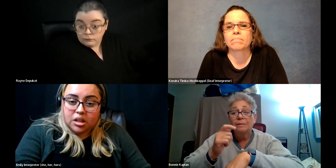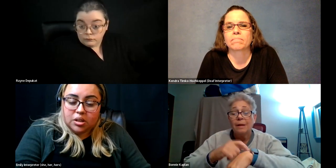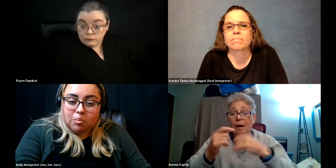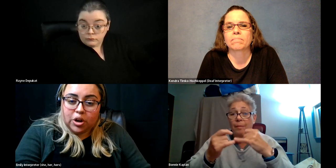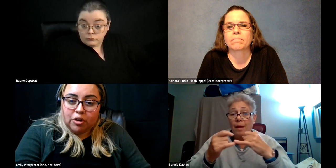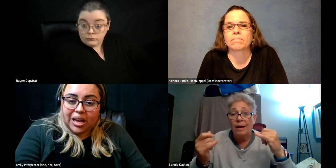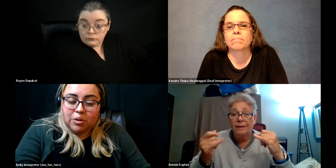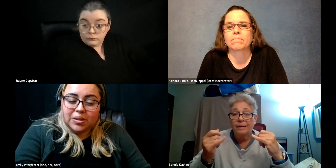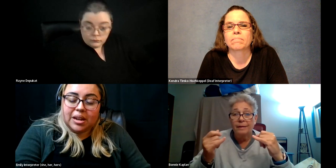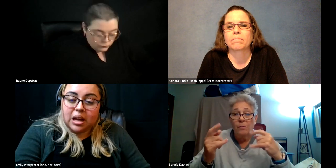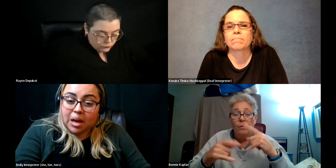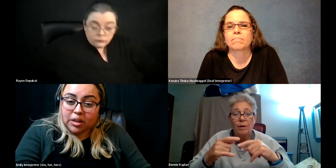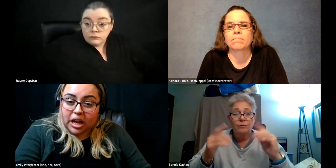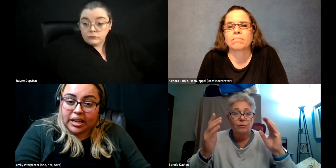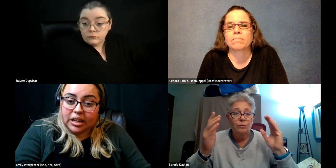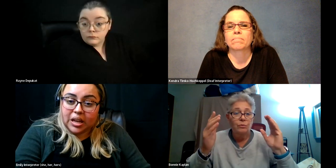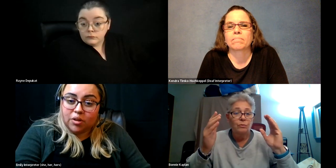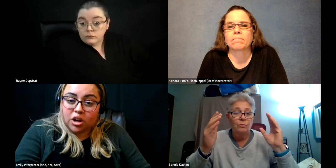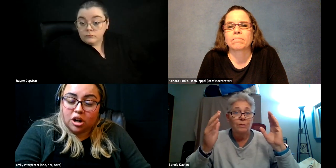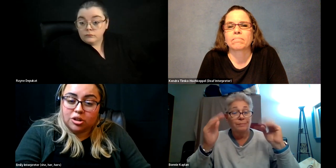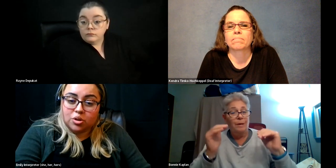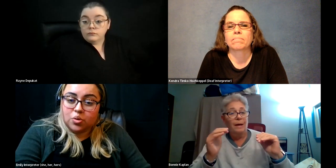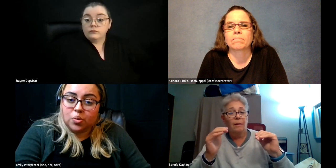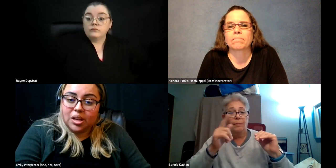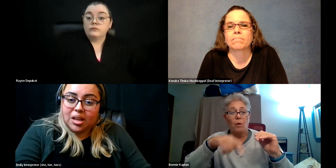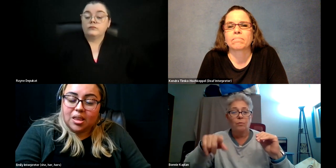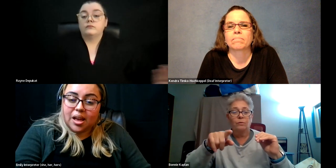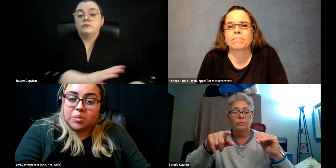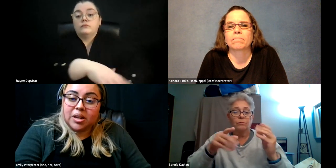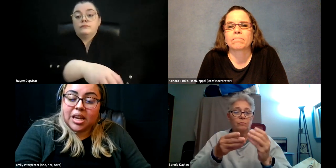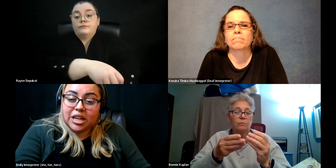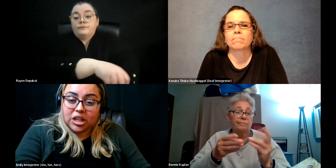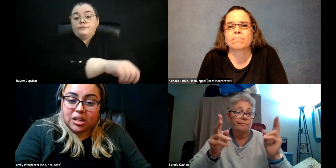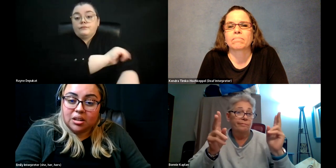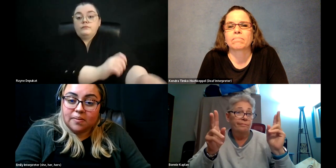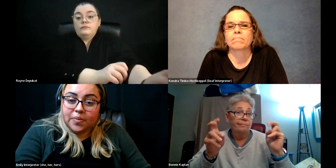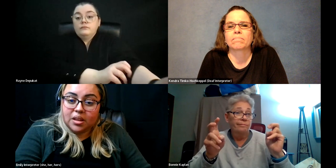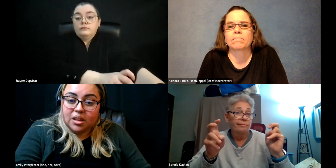So I'm wondering if you set a timeline in regards to the expectation